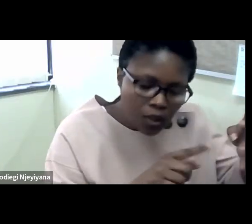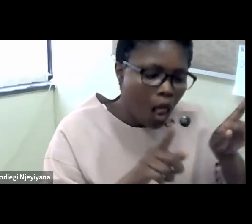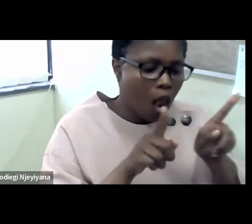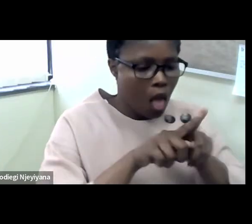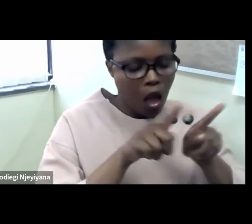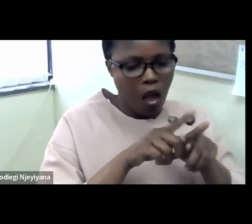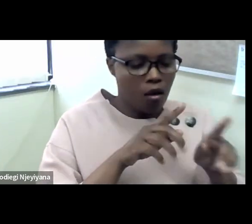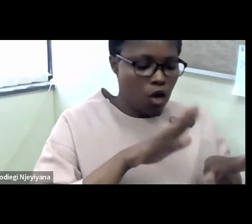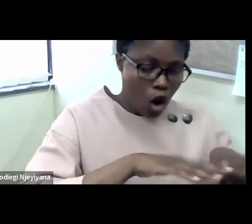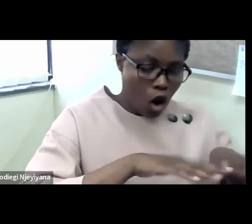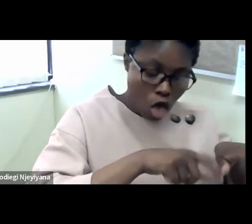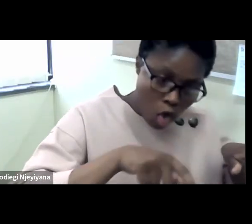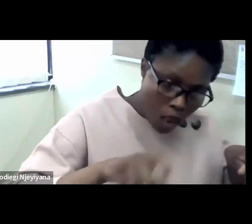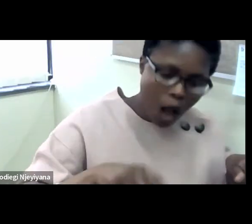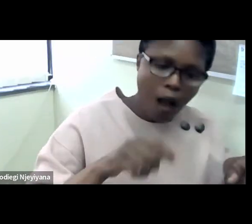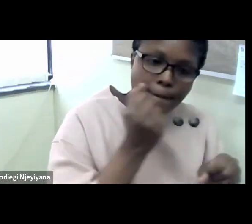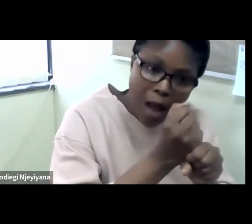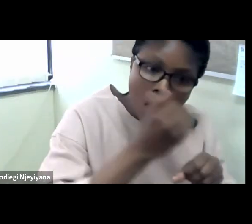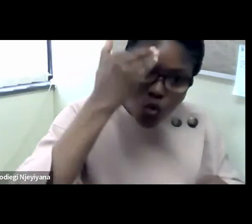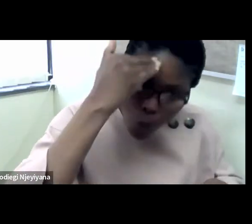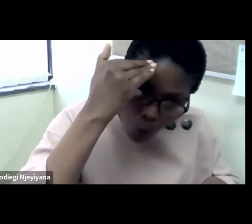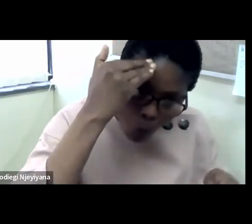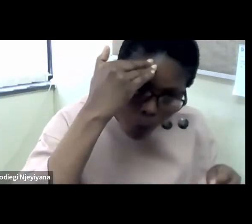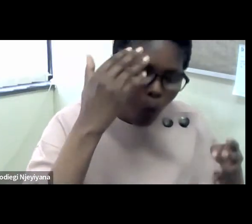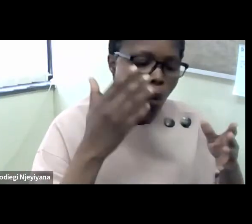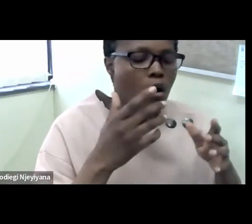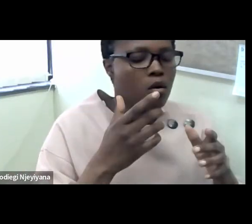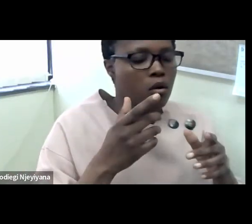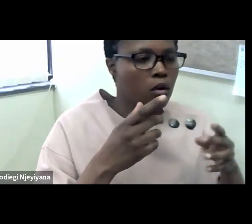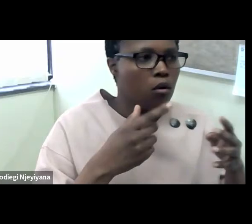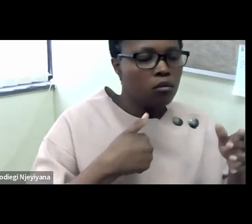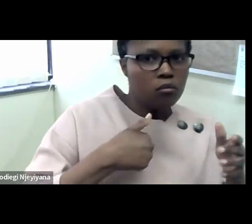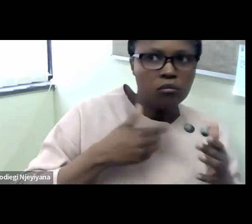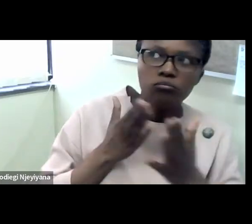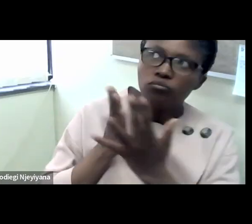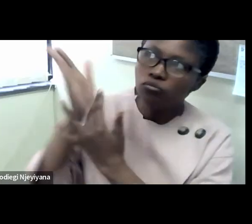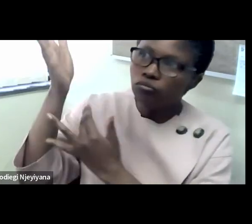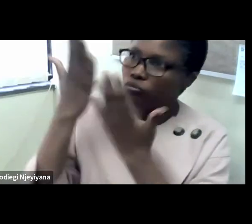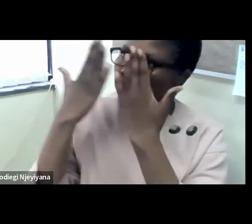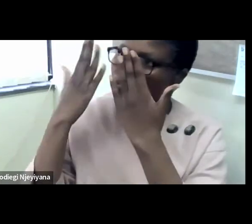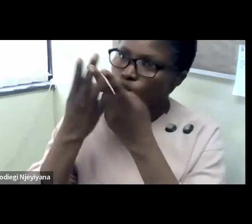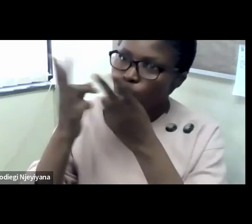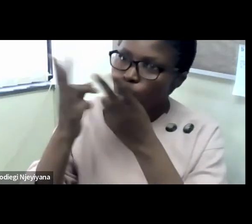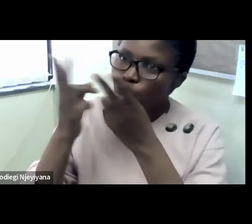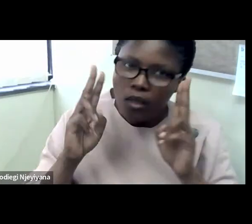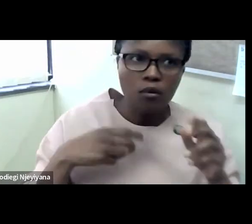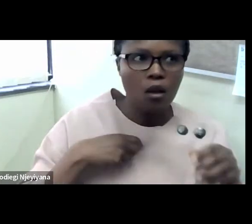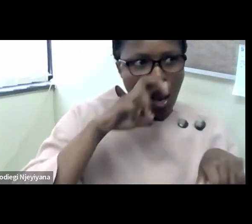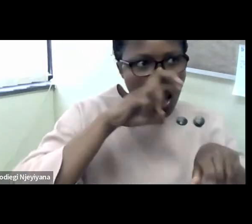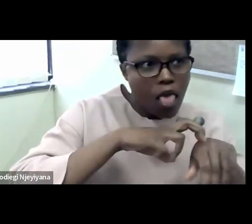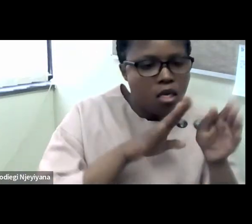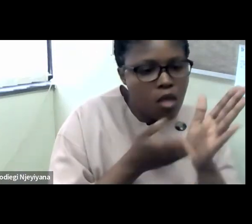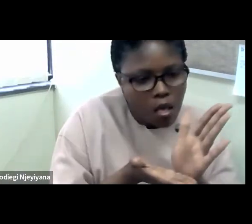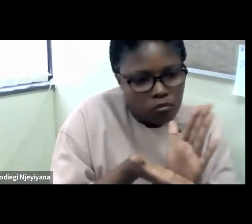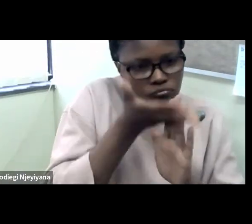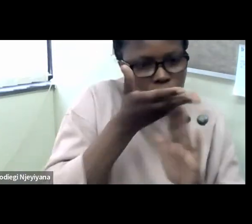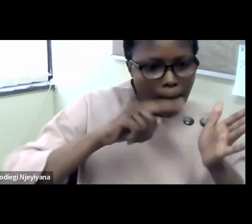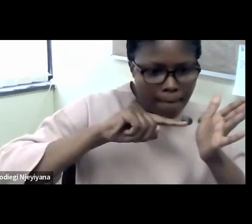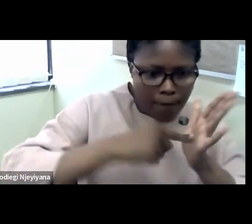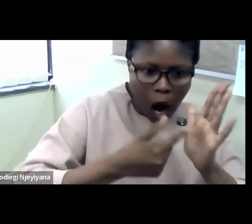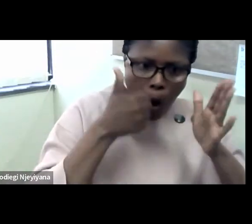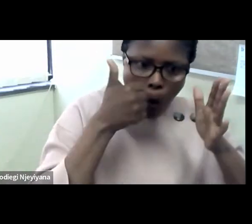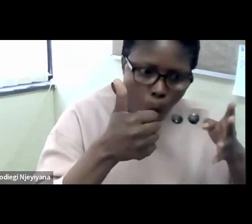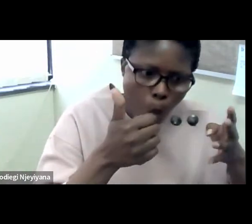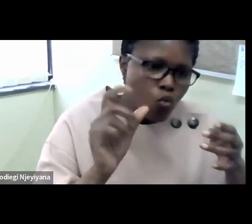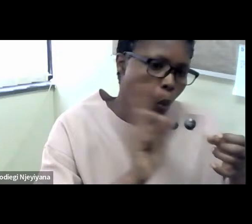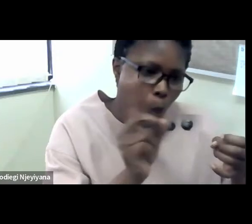Because they're already limited with the choice in subjects at a school level, the learners are not